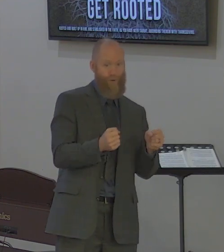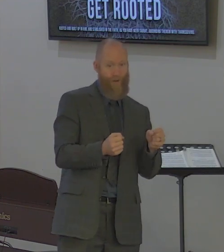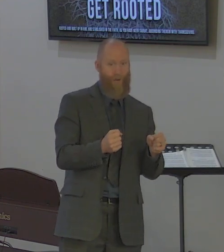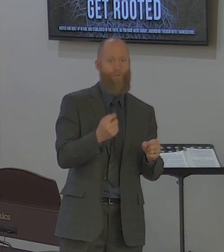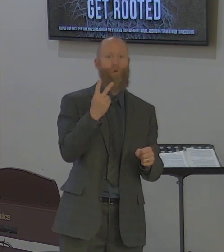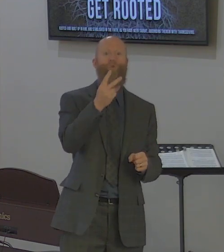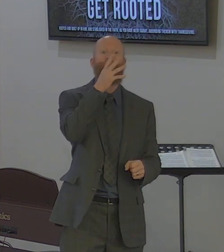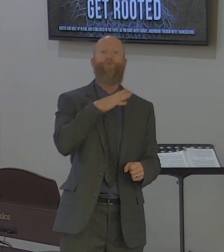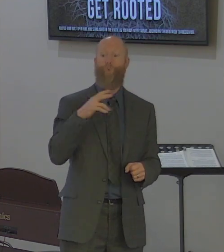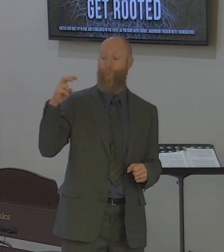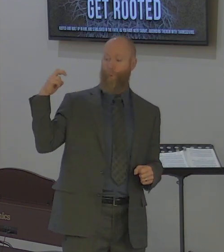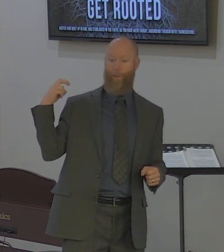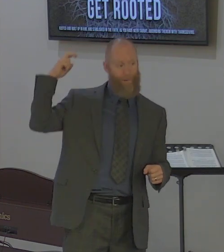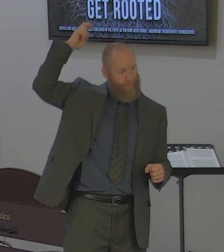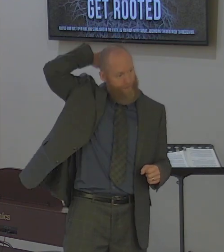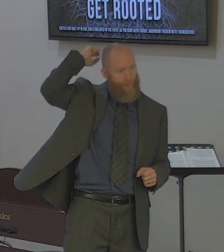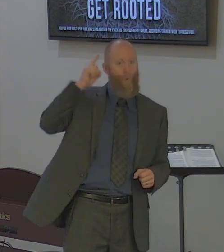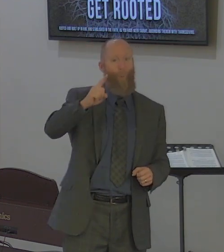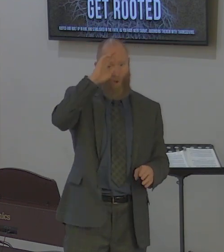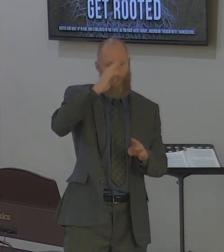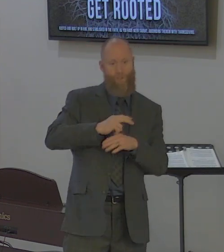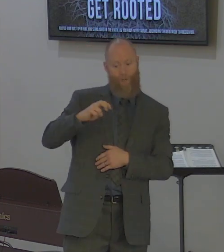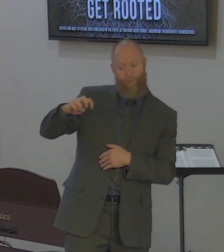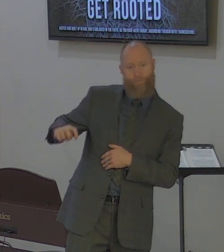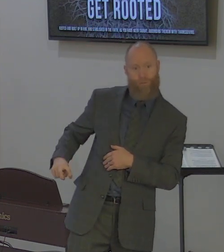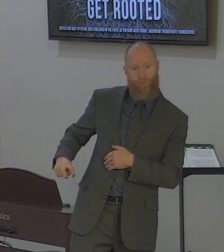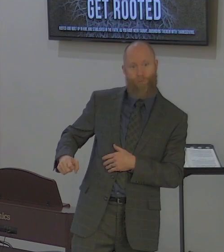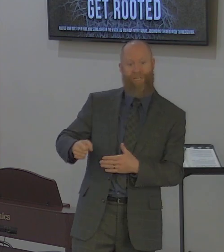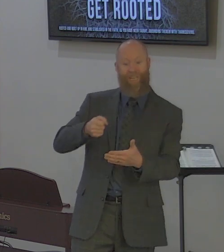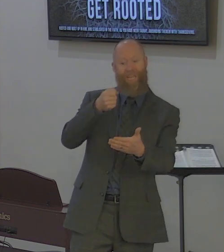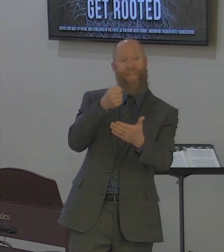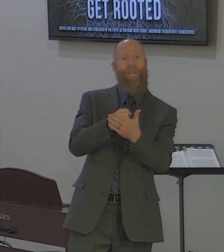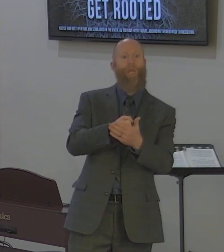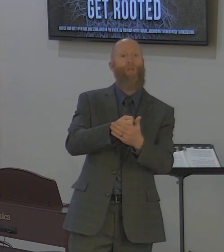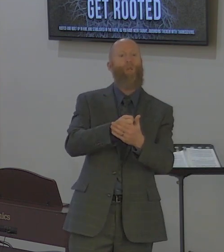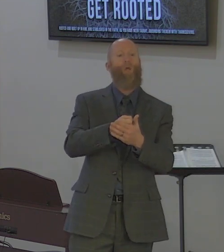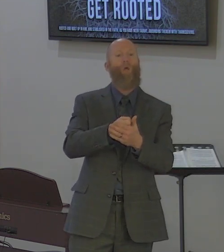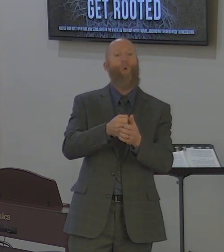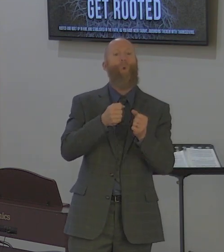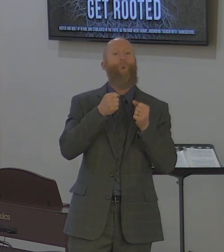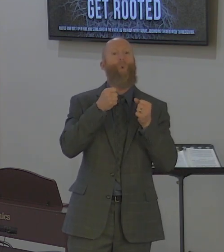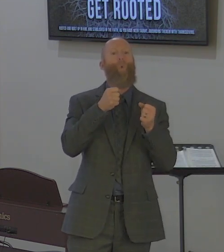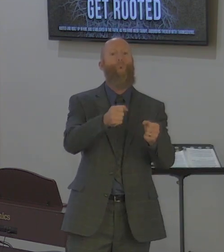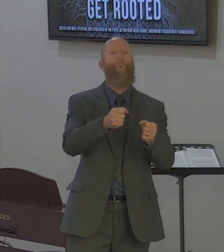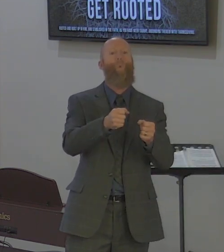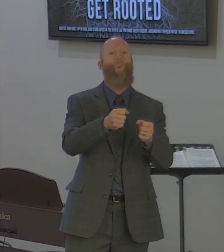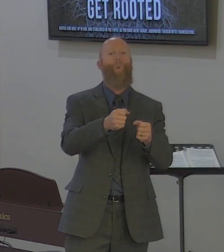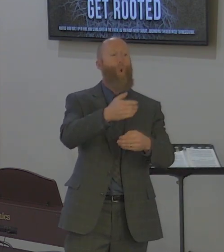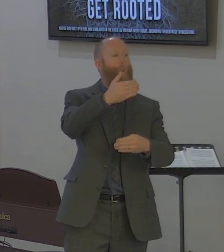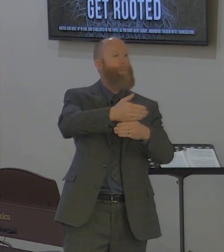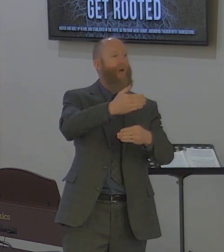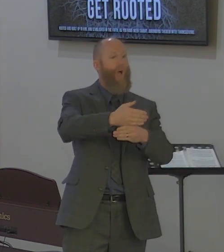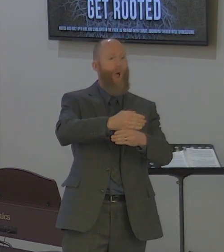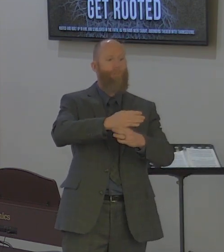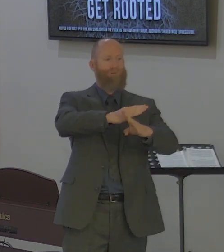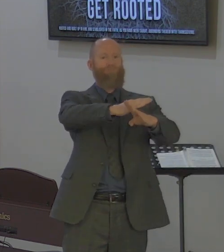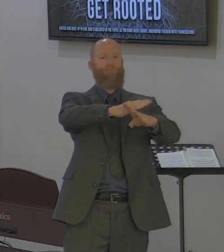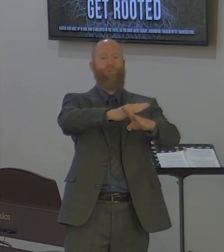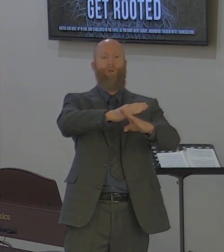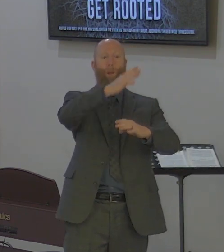Wesco's son was in the middle seat in the back. They hit a roadblock. Someone stepped out of the woods with a shotgun and killed him. 1 shot.